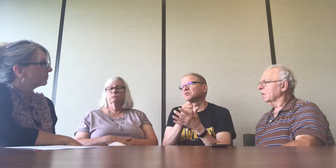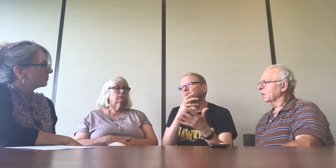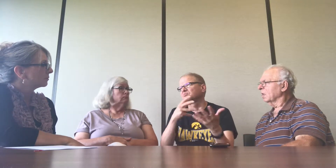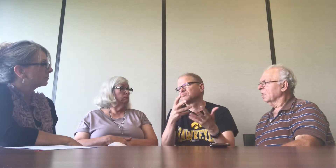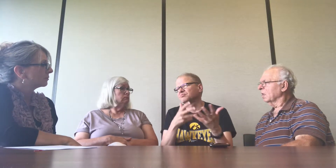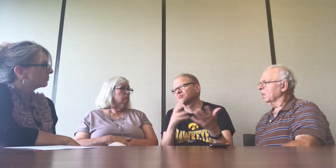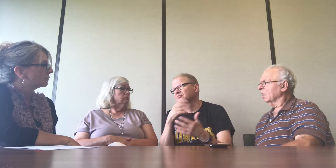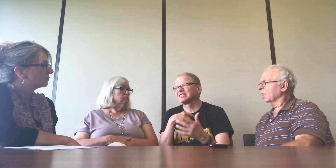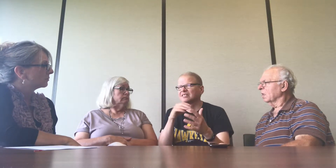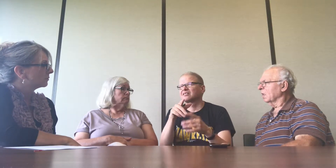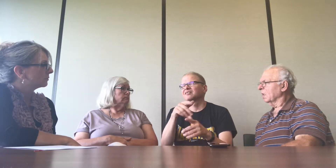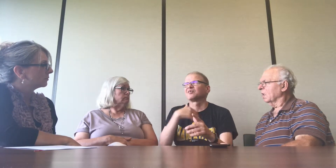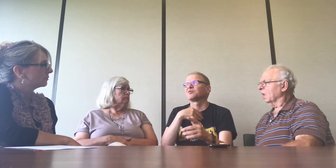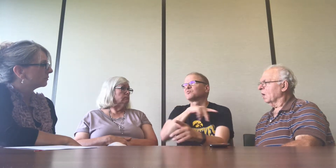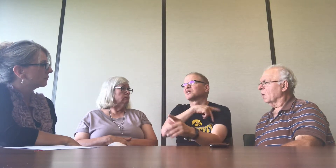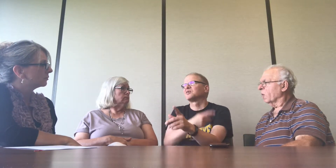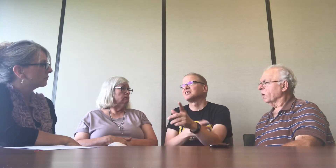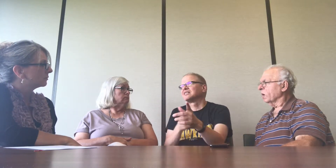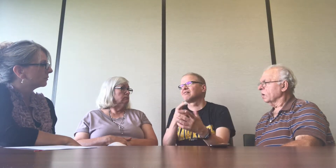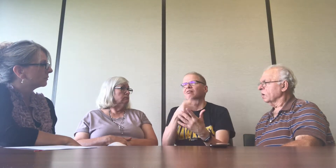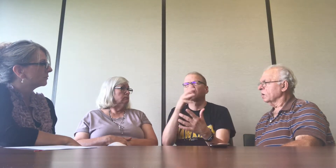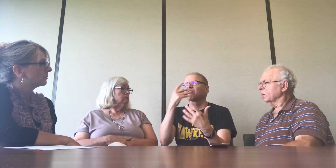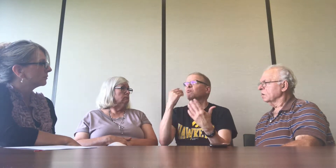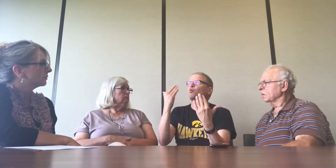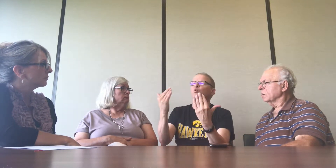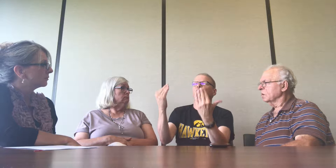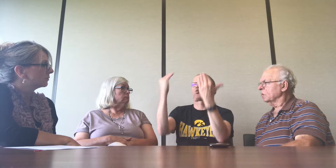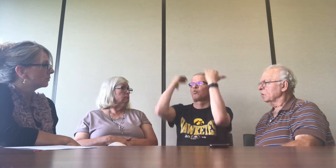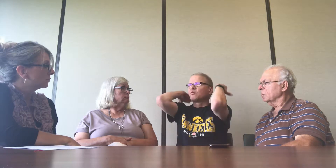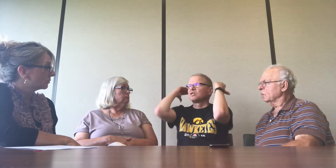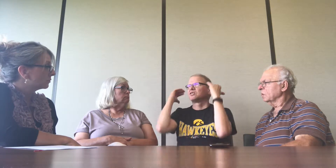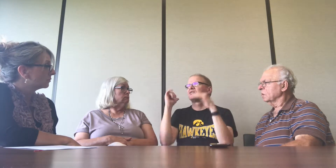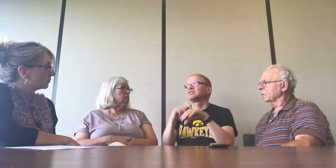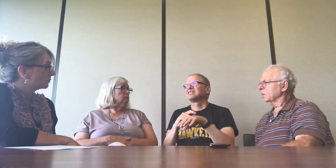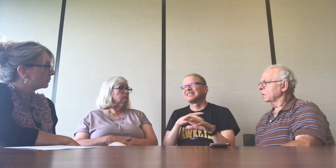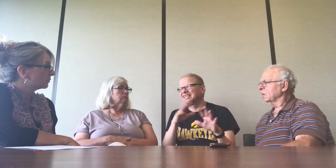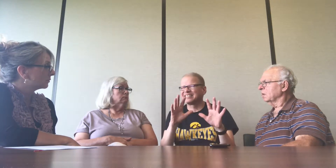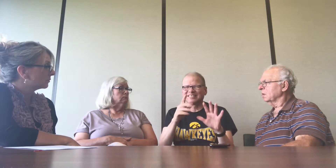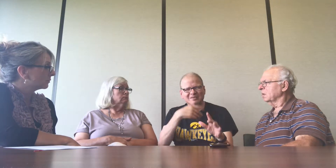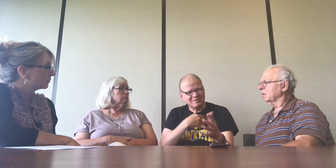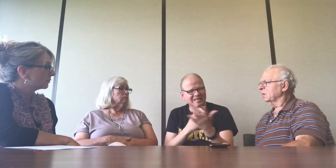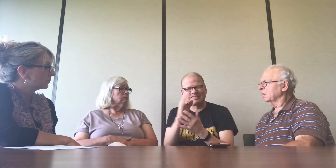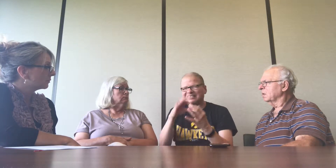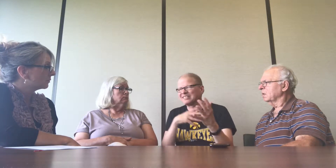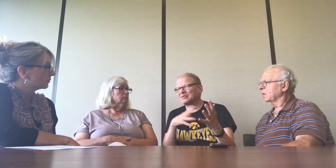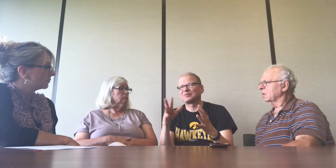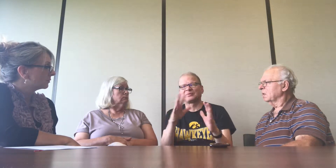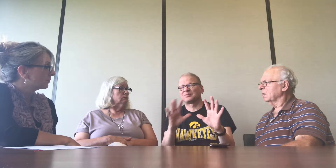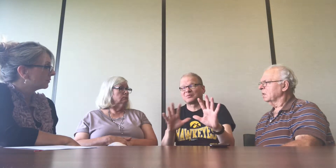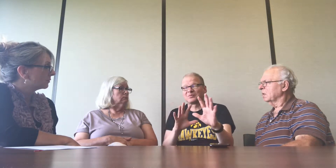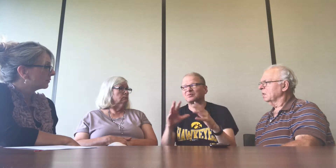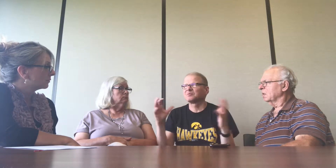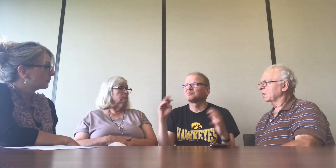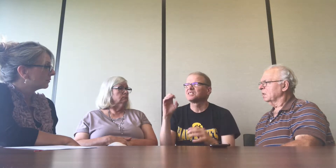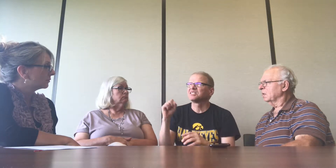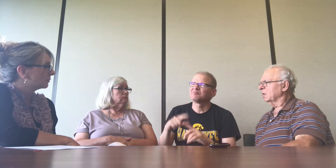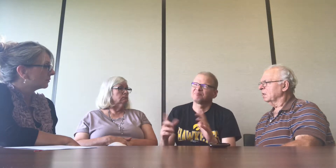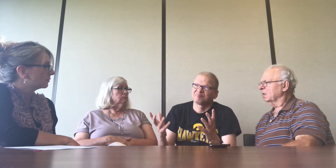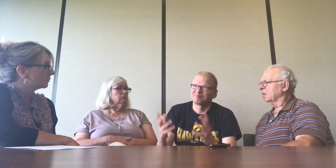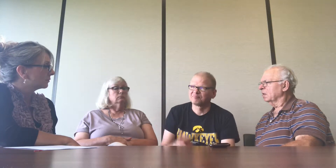Albert, my mother ended up taking care of him. They just really felt they had no power and they were really